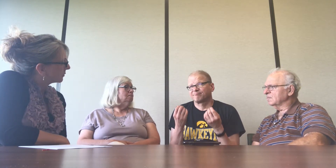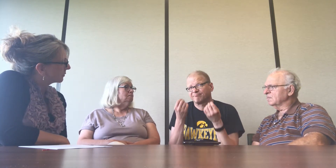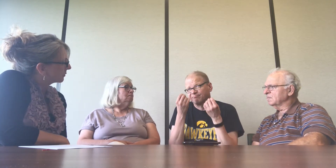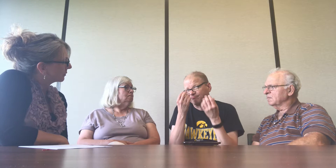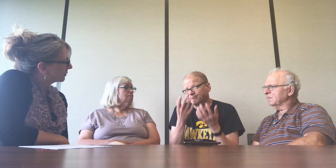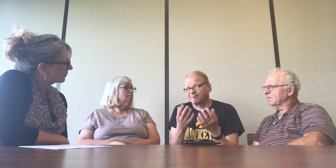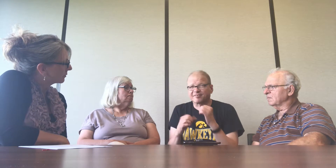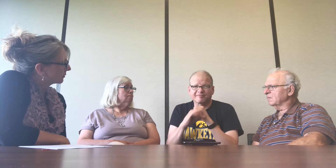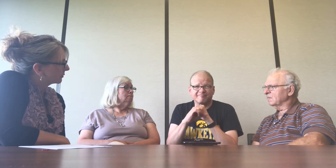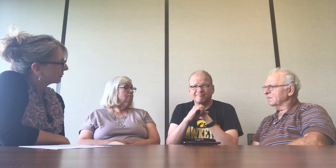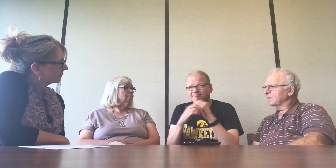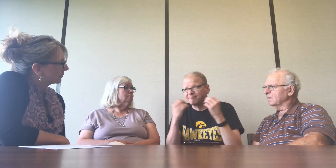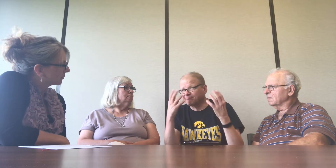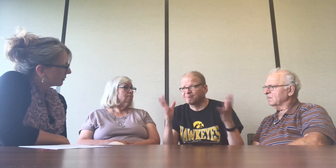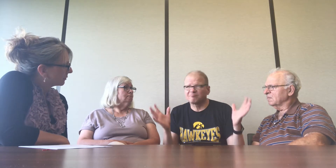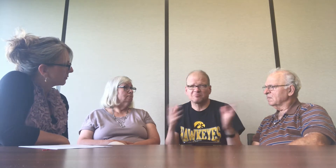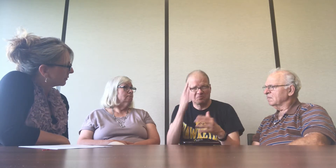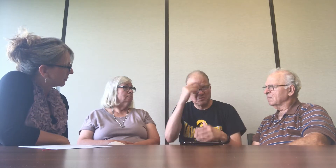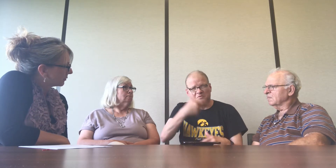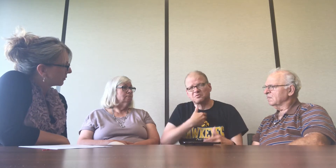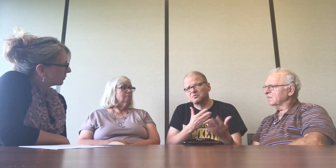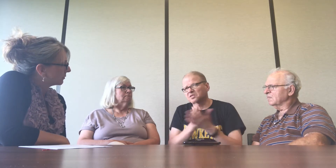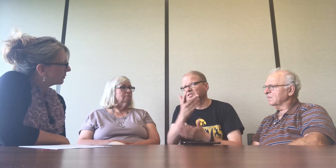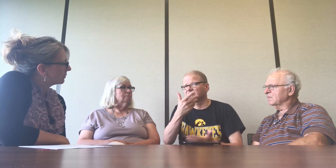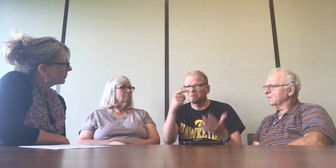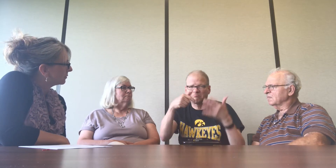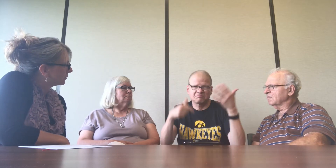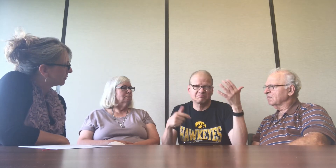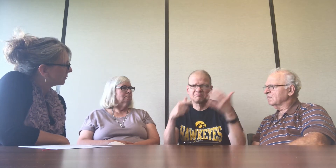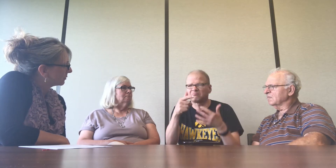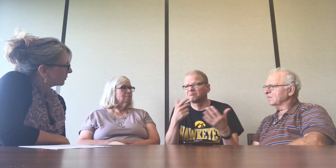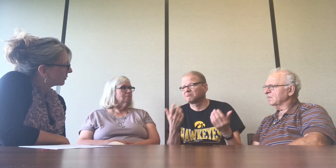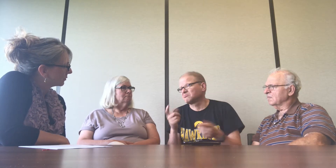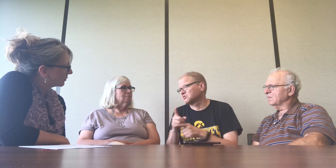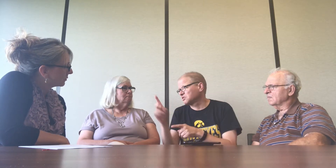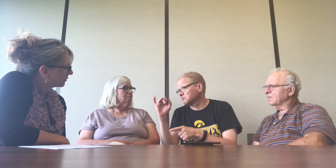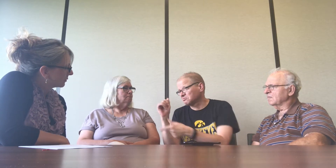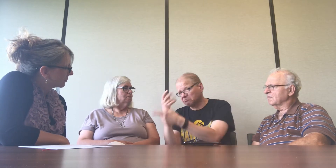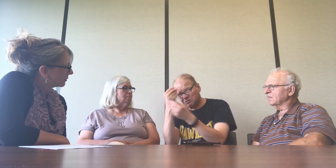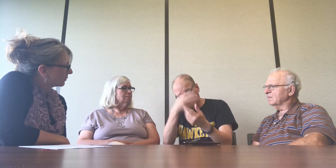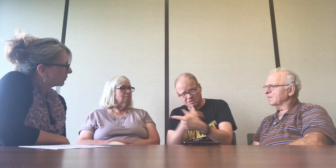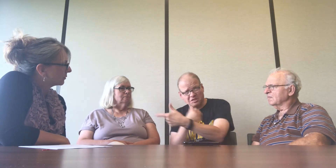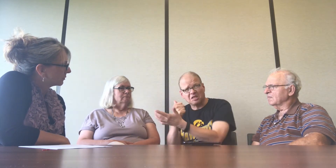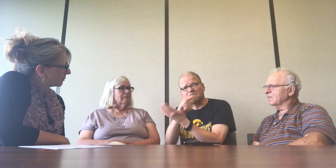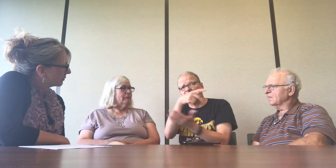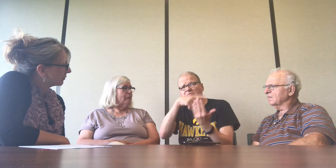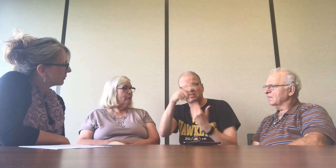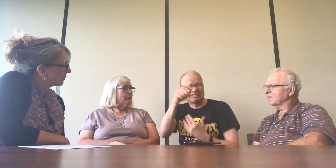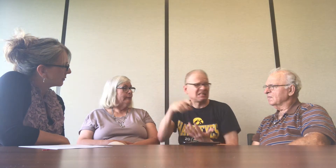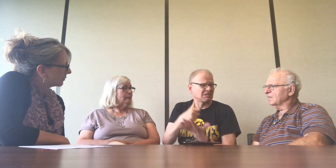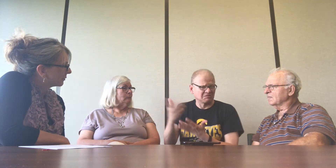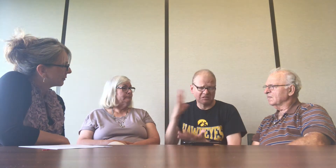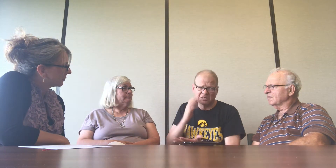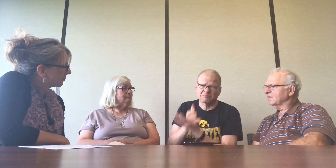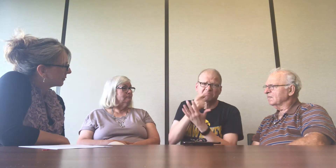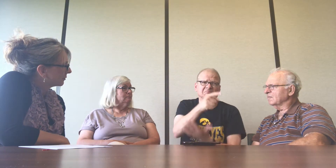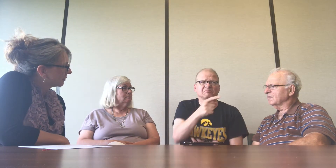Albert, really, we just need to educate them about their rights and promote your services so that they know that